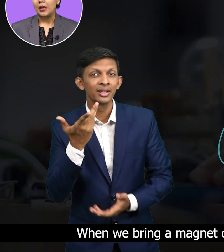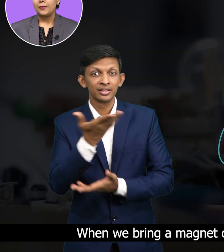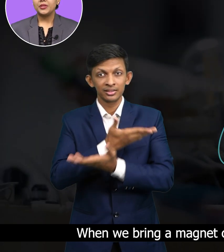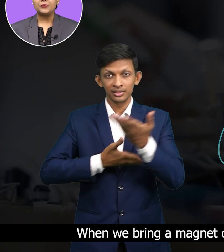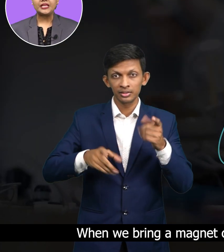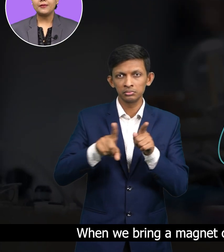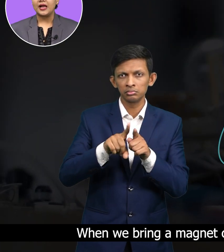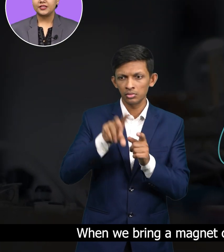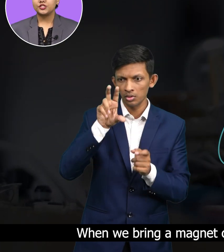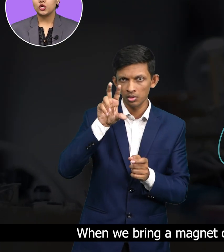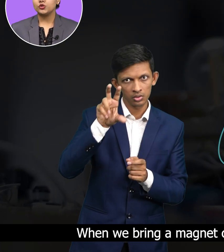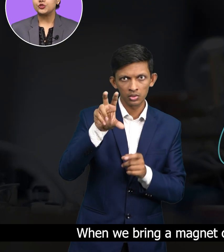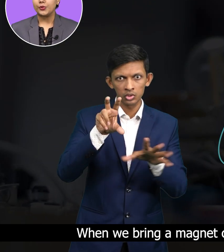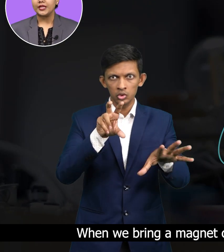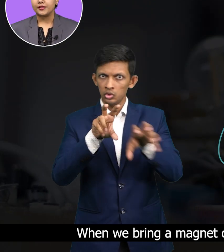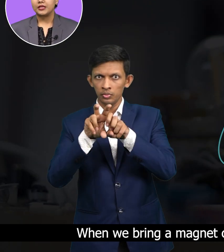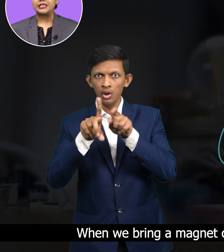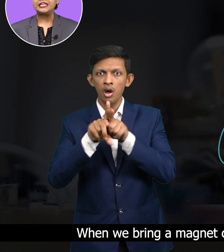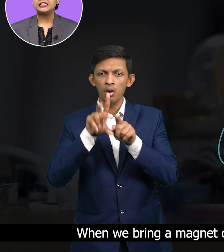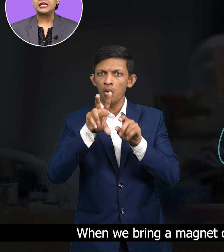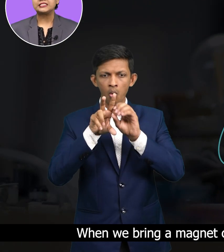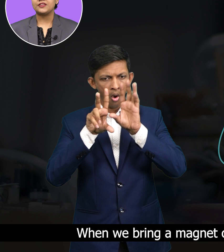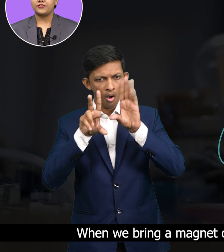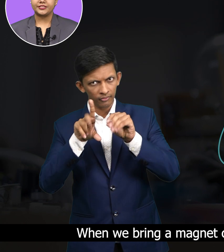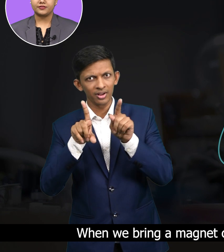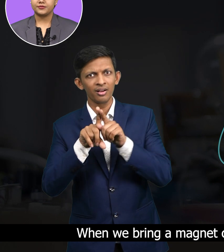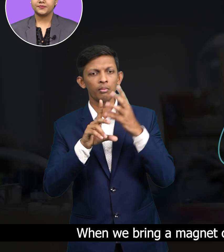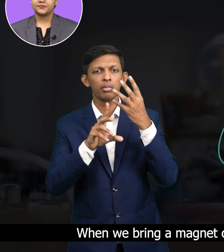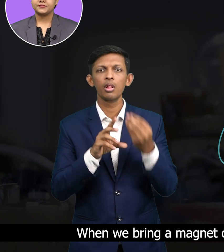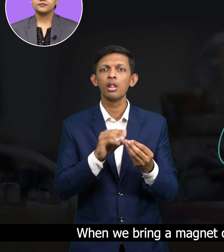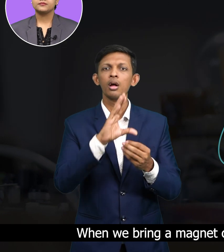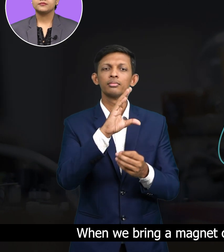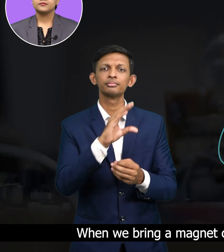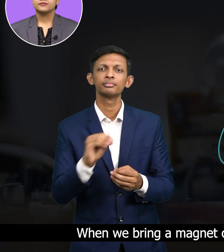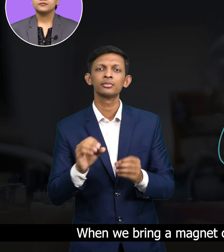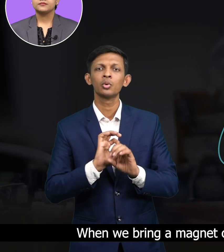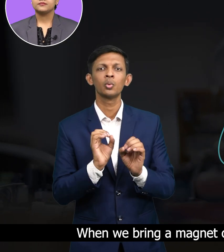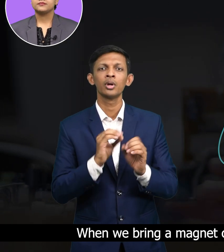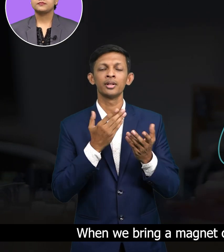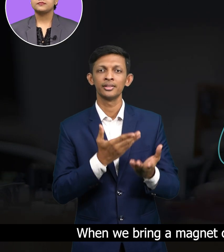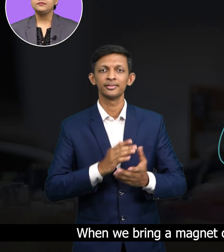When we bring a magnet close to it, the needle gets deflected.